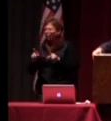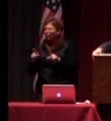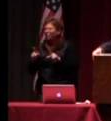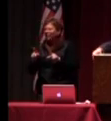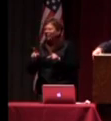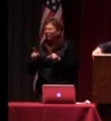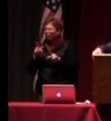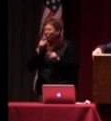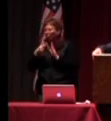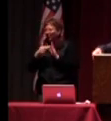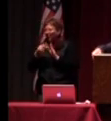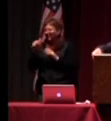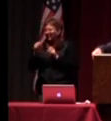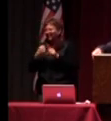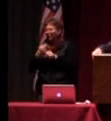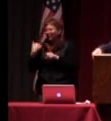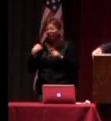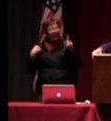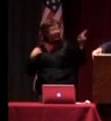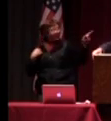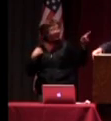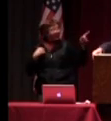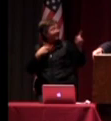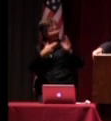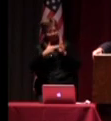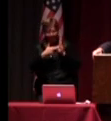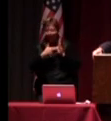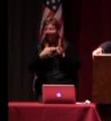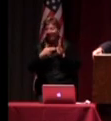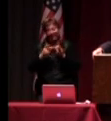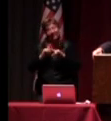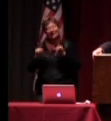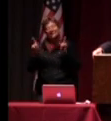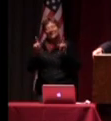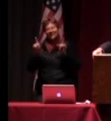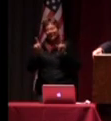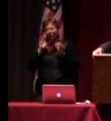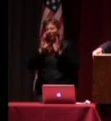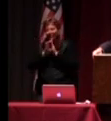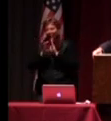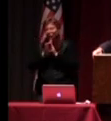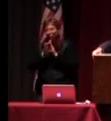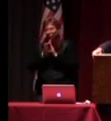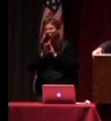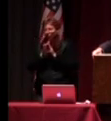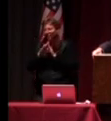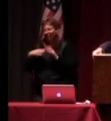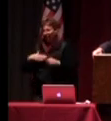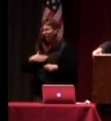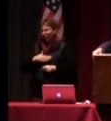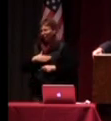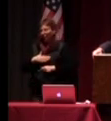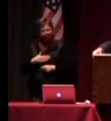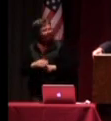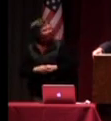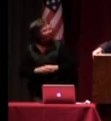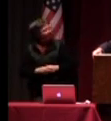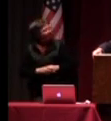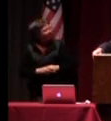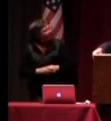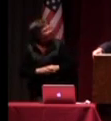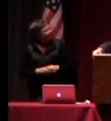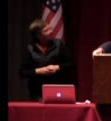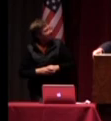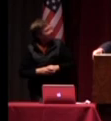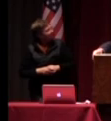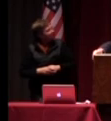Gros. And you can see here, this painting makes a pretty stunning contrast to the portrait of the young and glorious and triumphant Napoleon that I